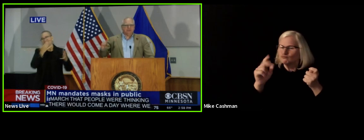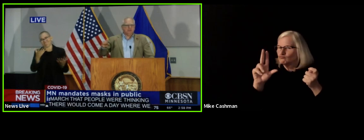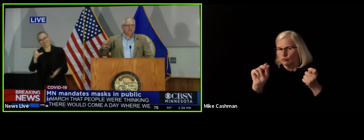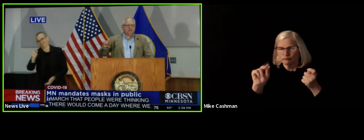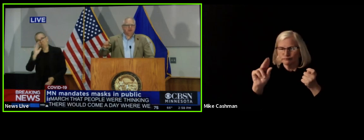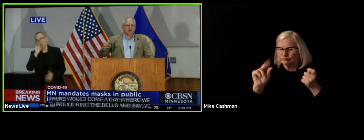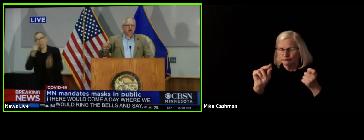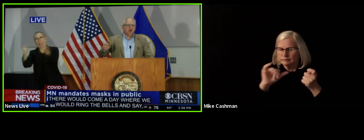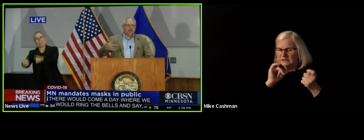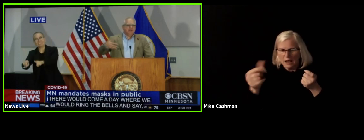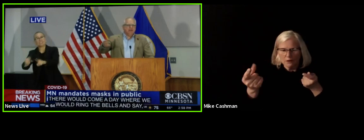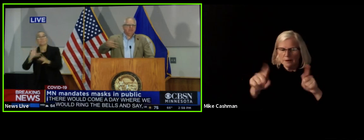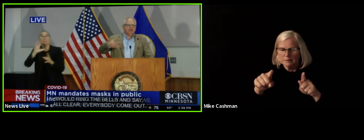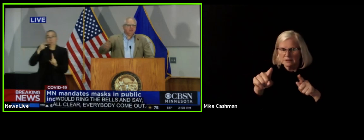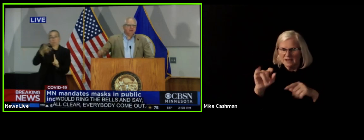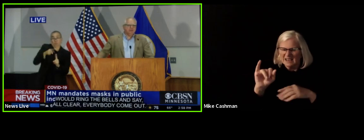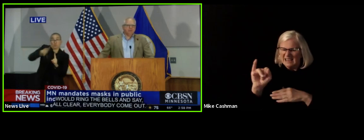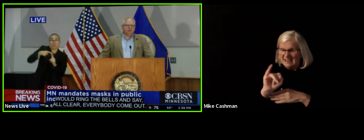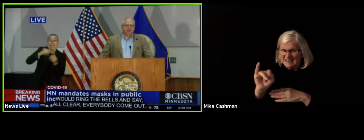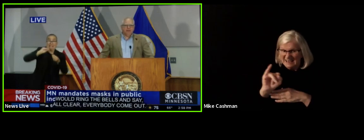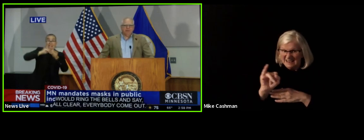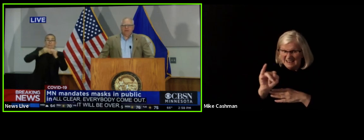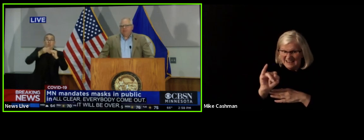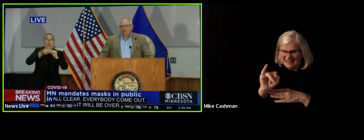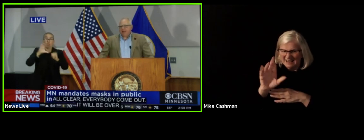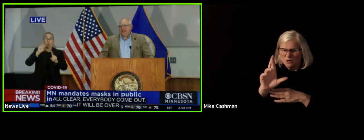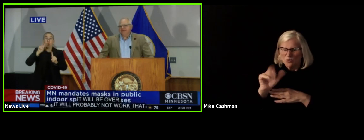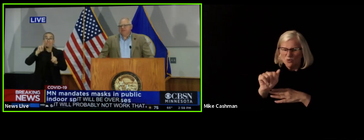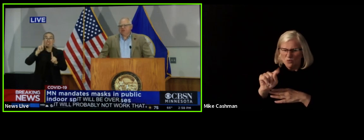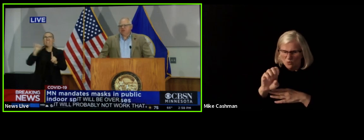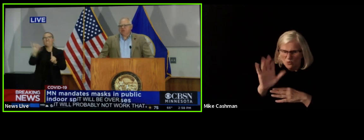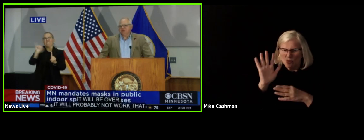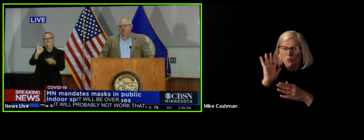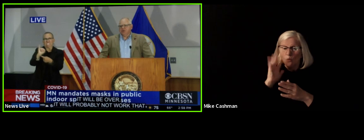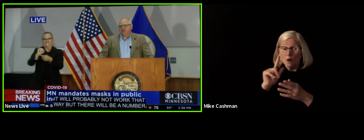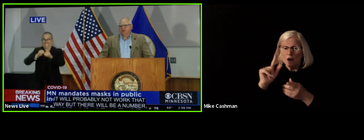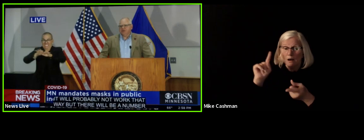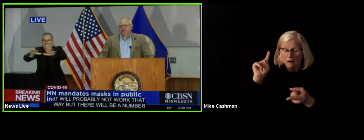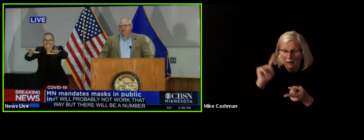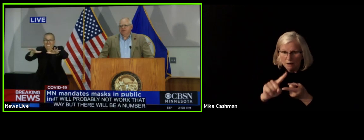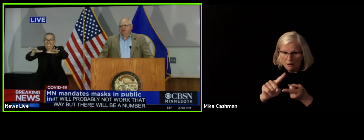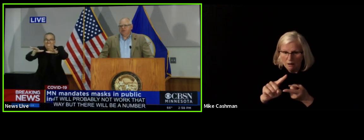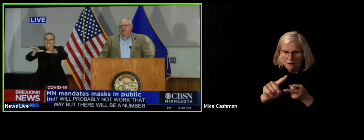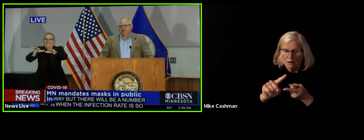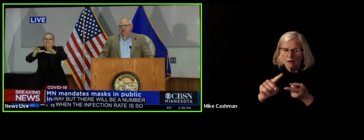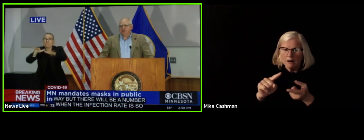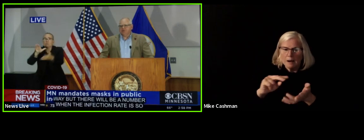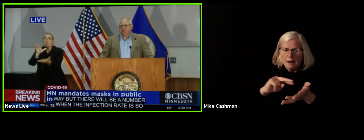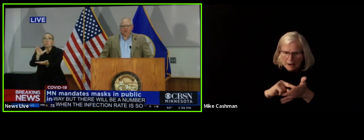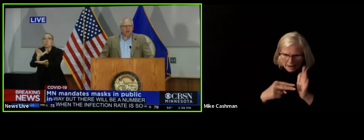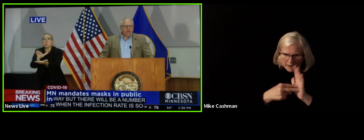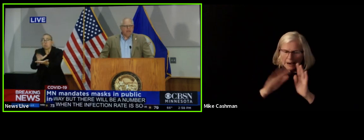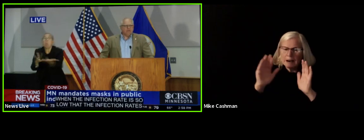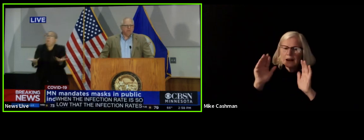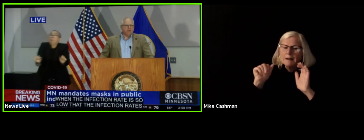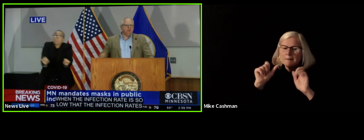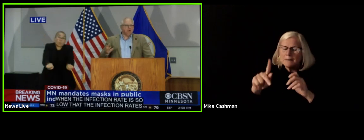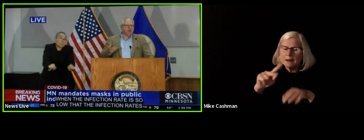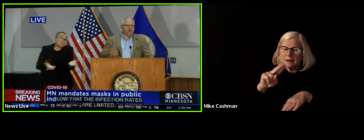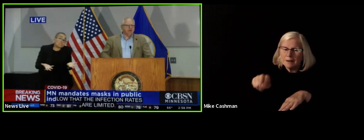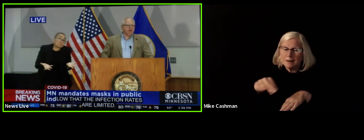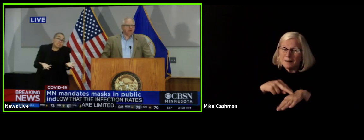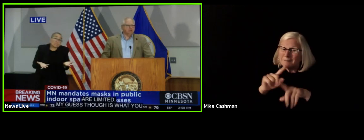gets to be so low that infection rates are pretty limited. My guess is, though, is what you're going to see, at least for the the coming future, is when people